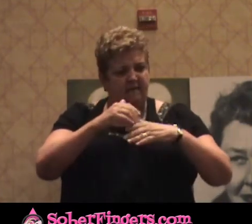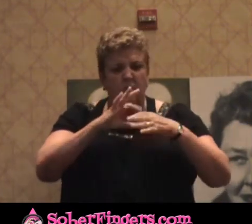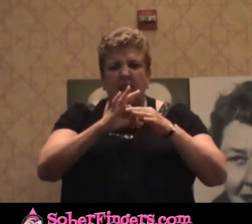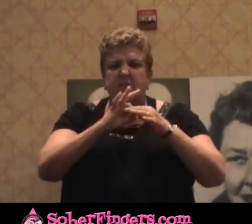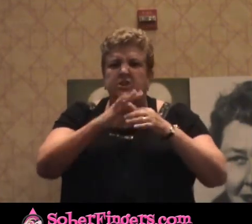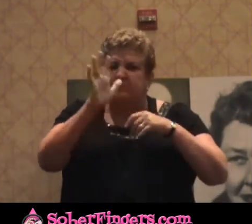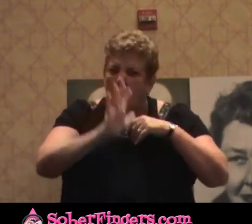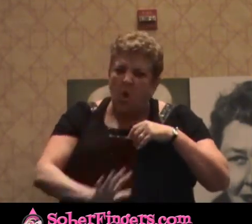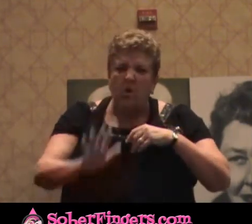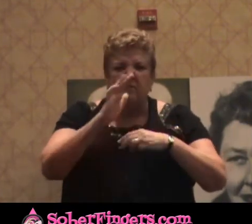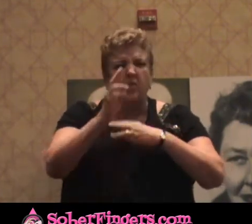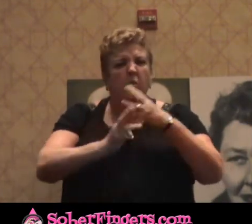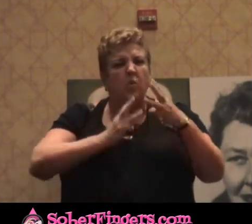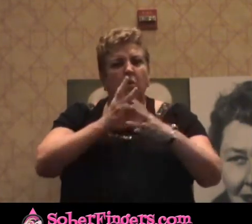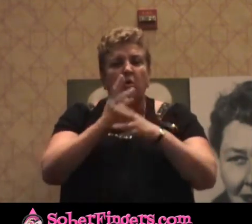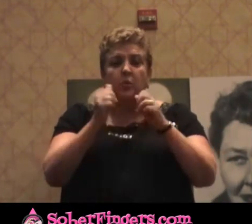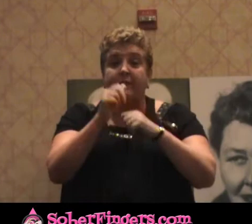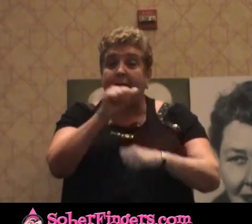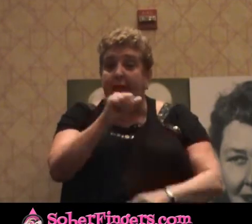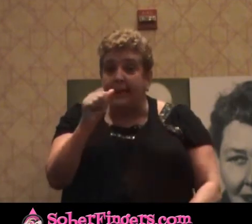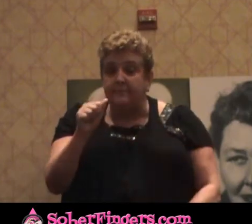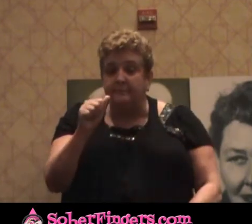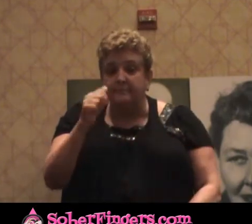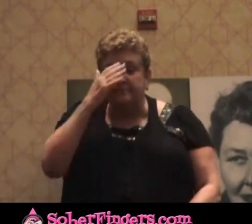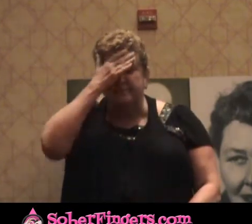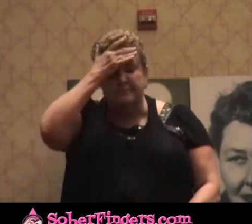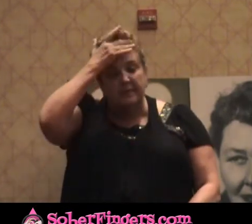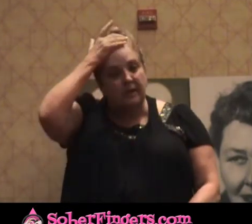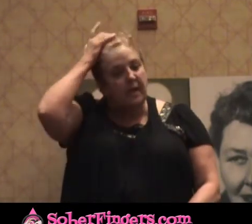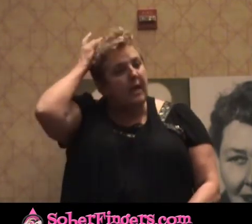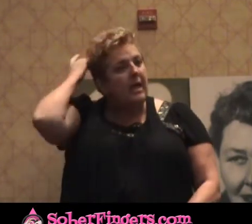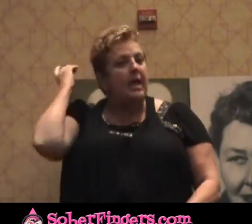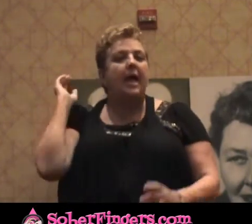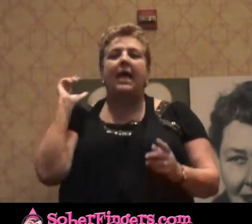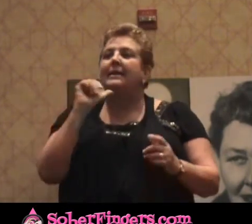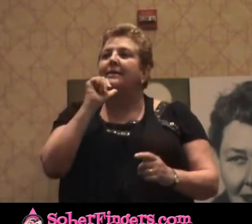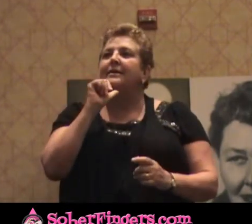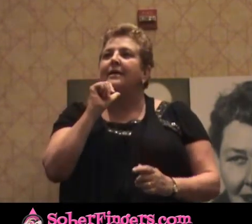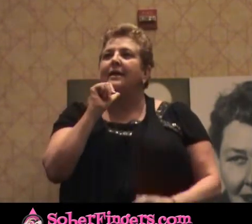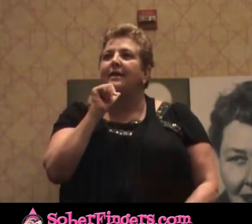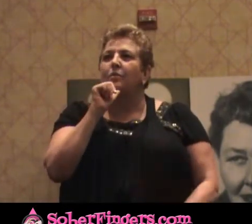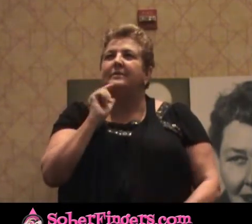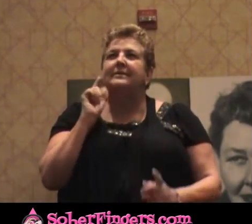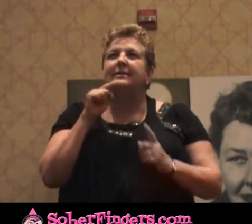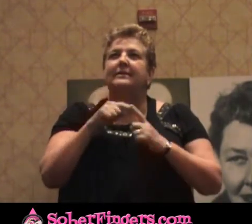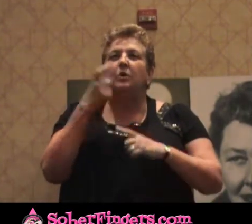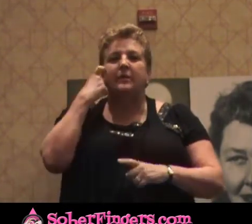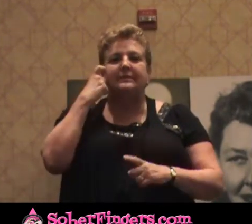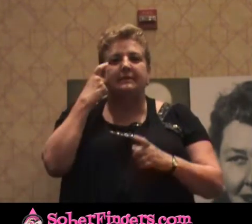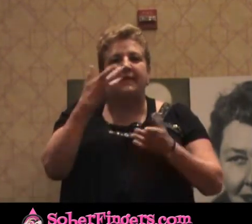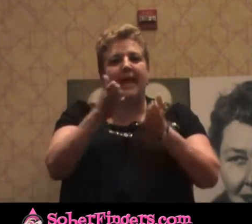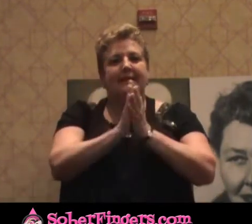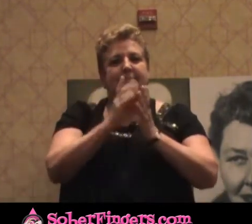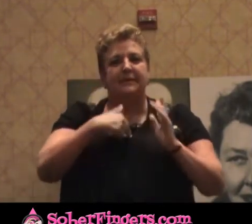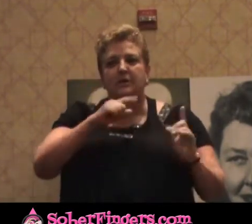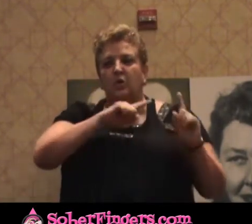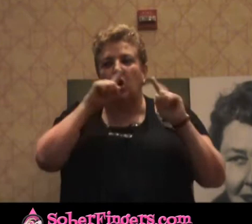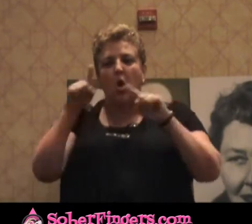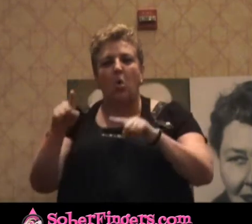world with Alcoholics Anonymous. And it wasn't until recently I was asked to speak in New York at the Atlantic Group. And I was